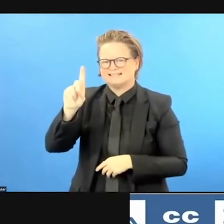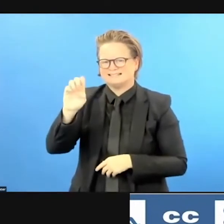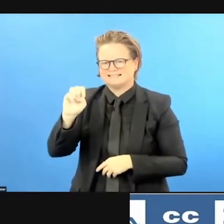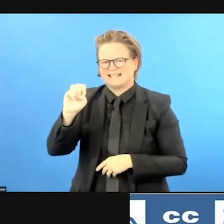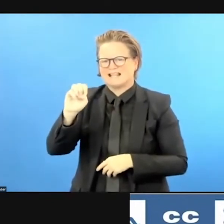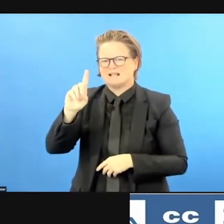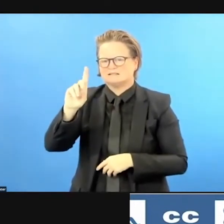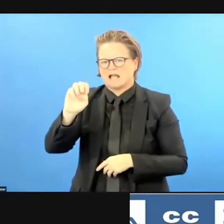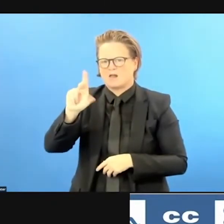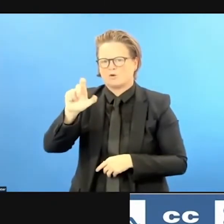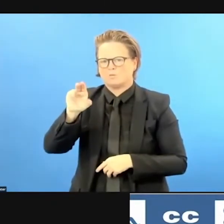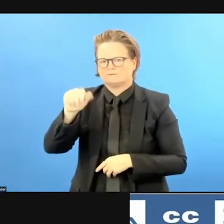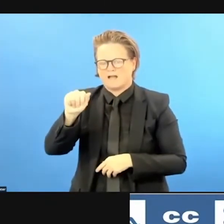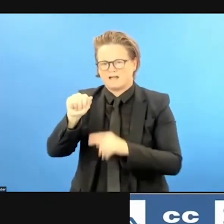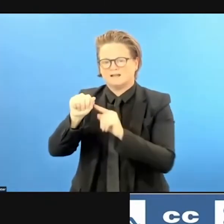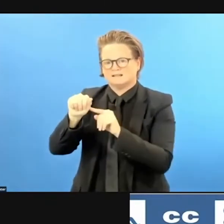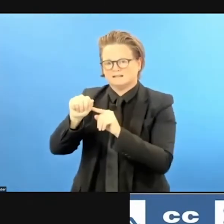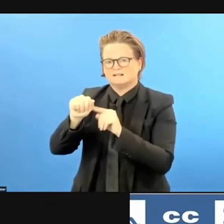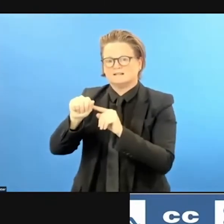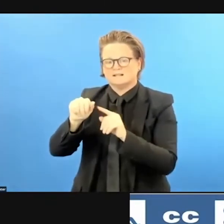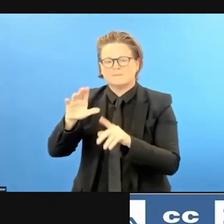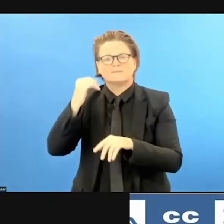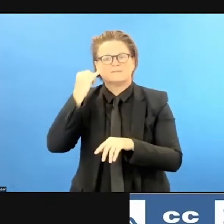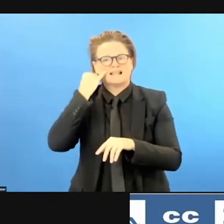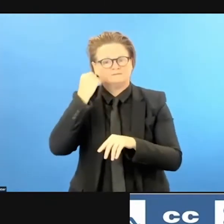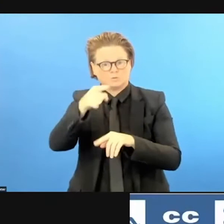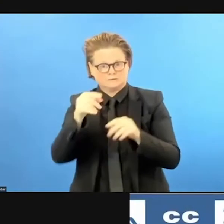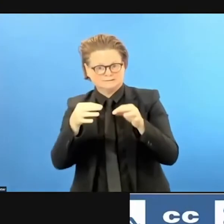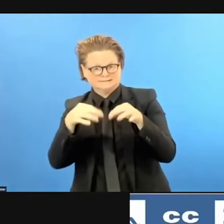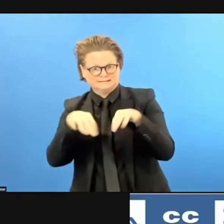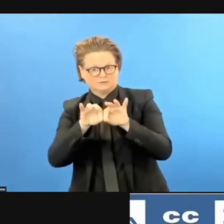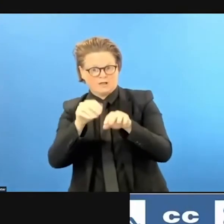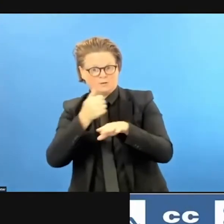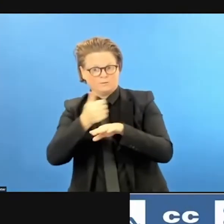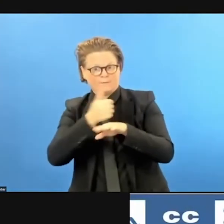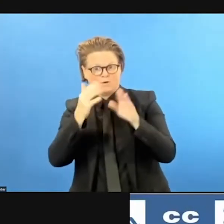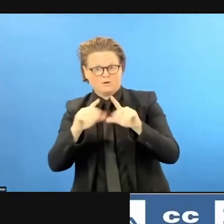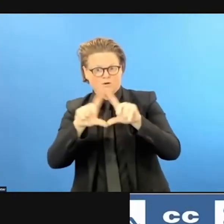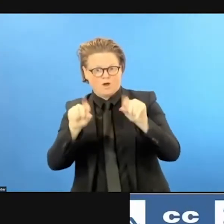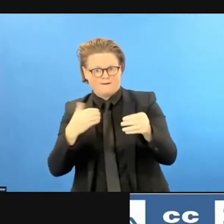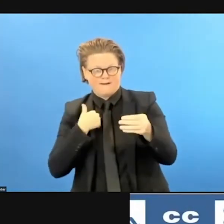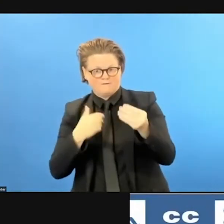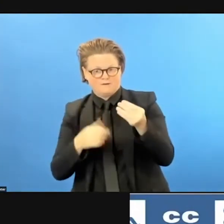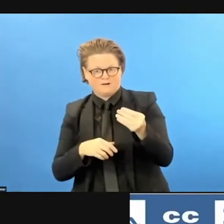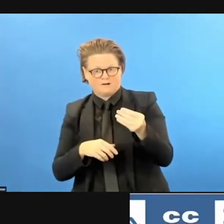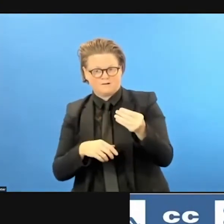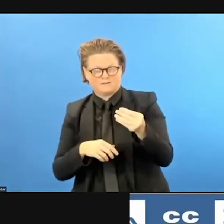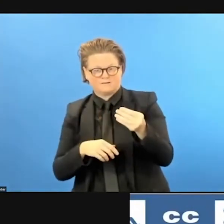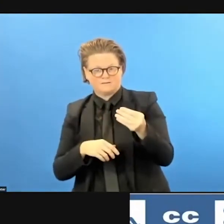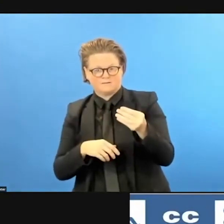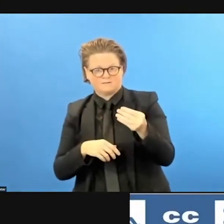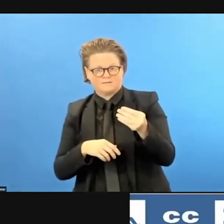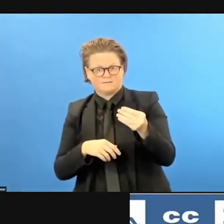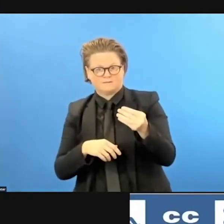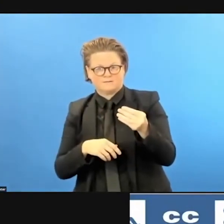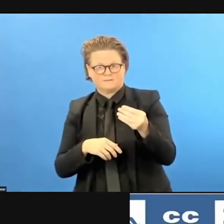Campaign can pay your contribution for your one-time allotment increase to get your vaccine appointment. So this means once you're registered